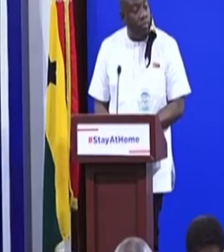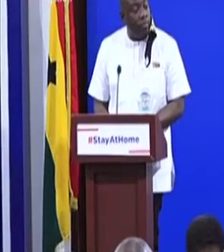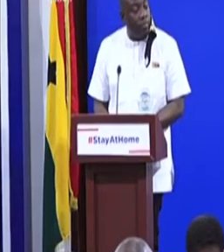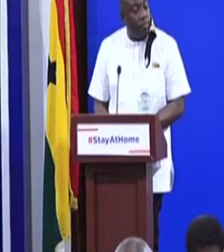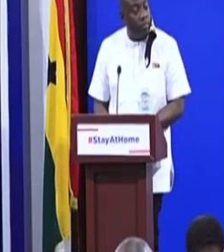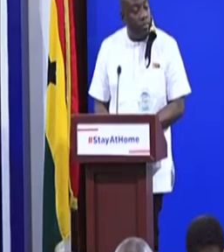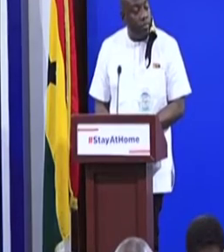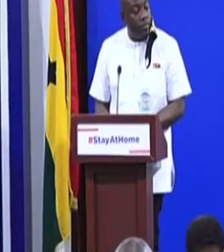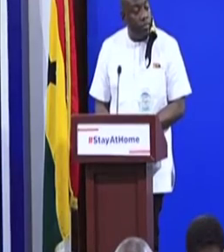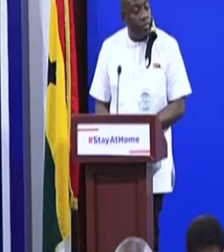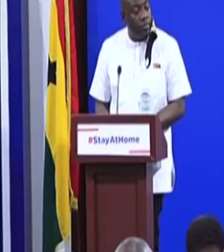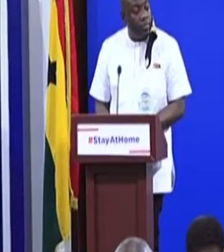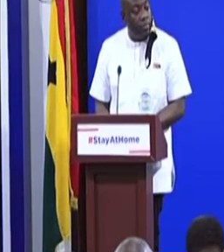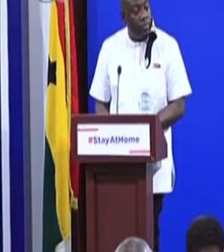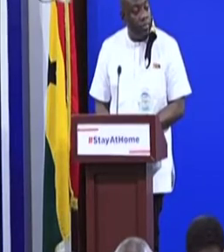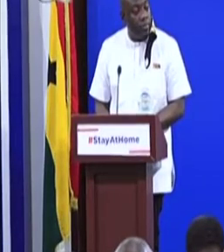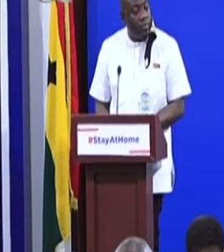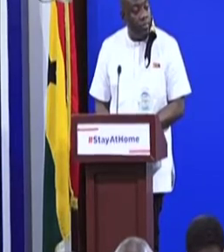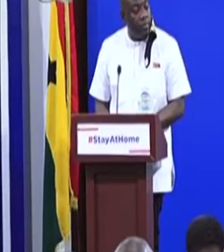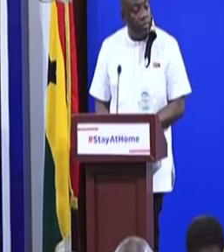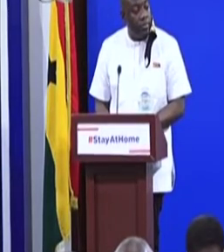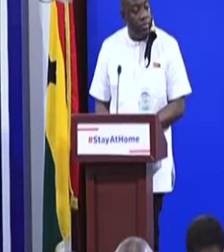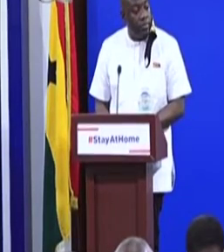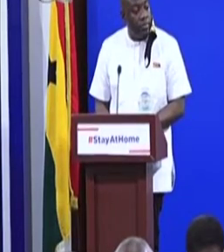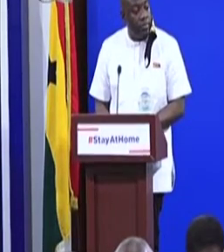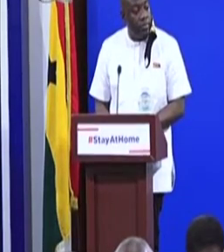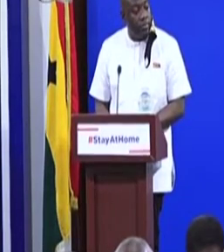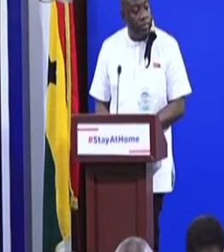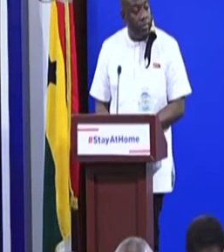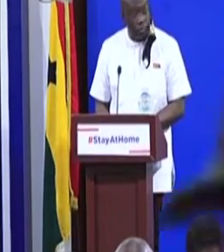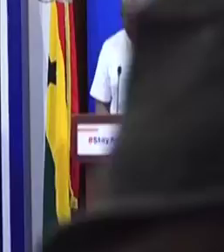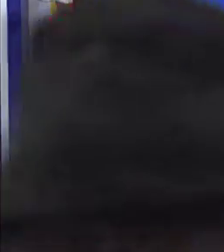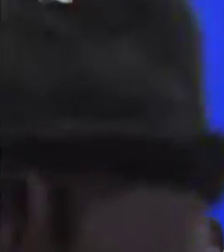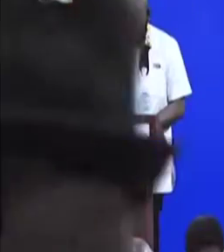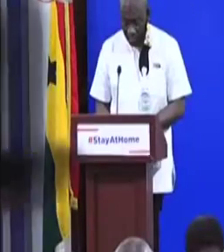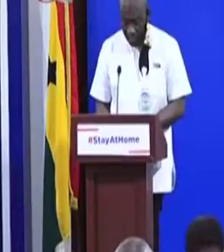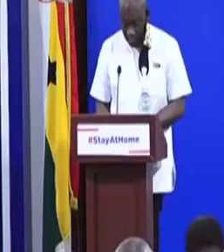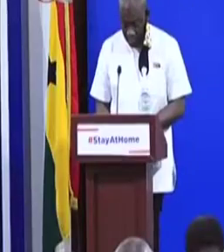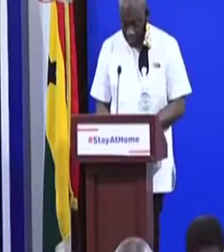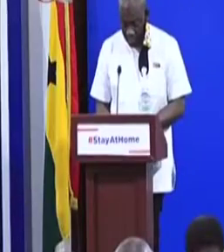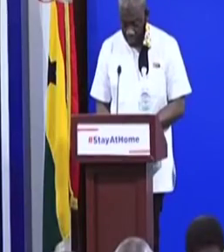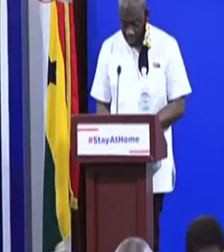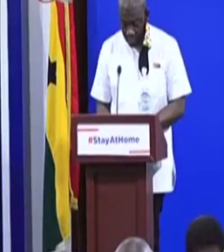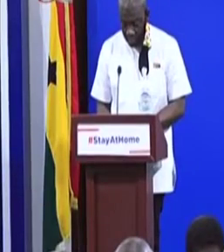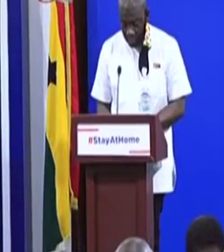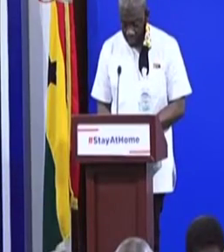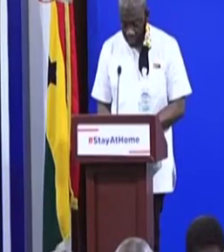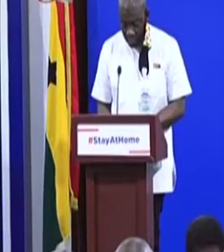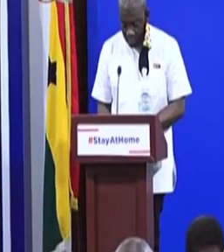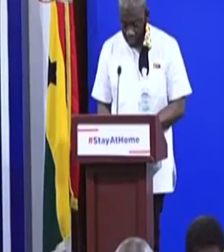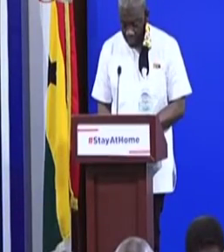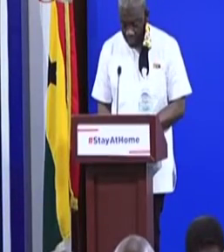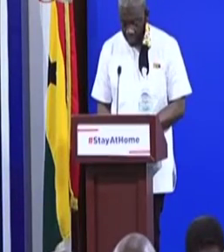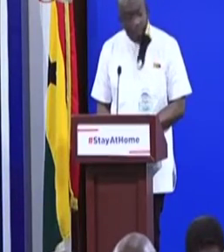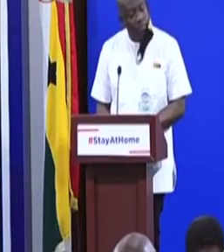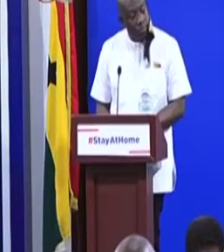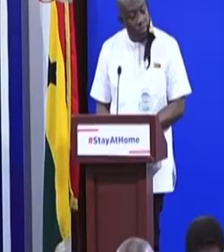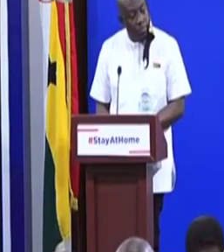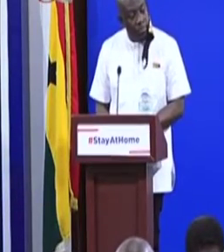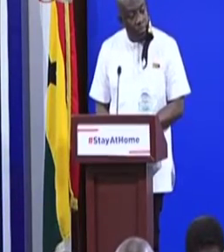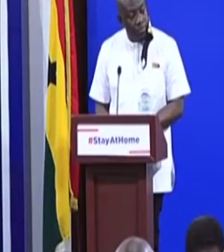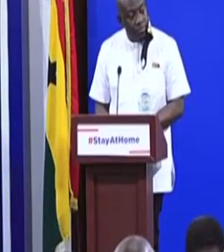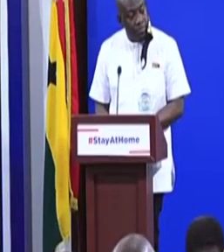to find out, we all know and we've been told that there's no vaccine for COVID-19. And at the beginning, we heard